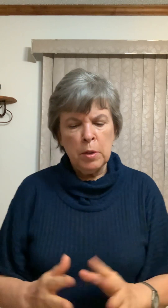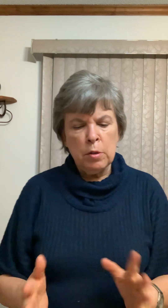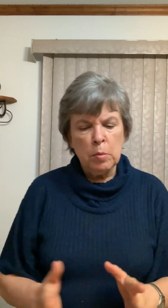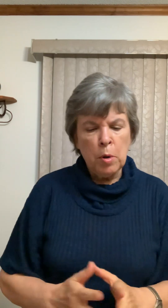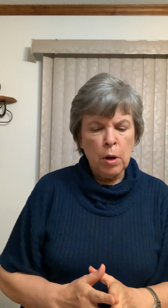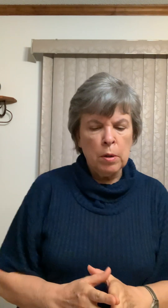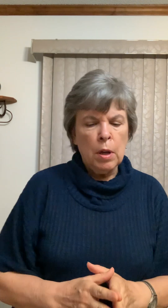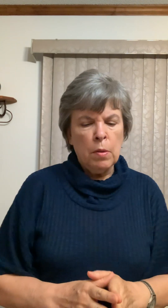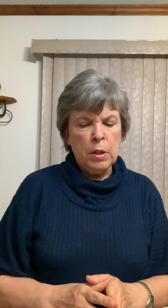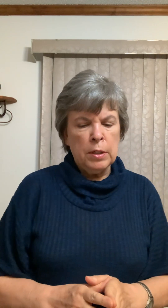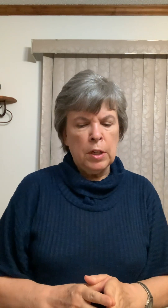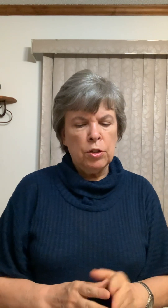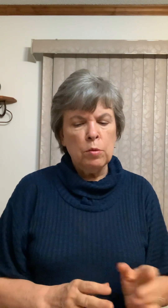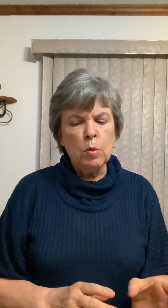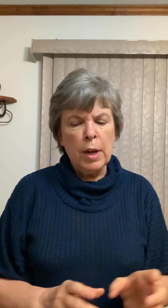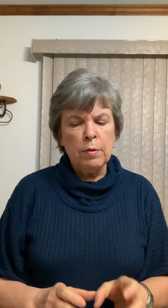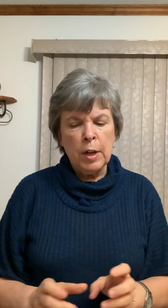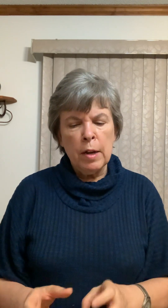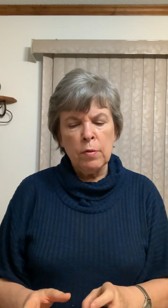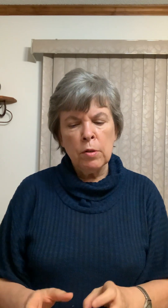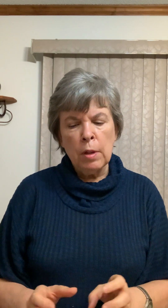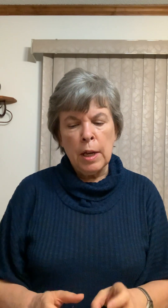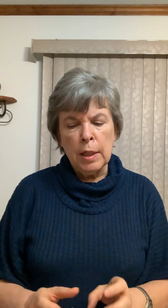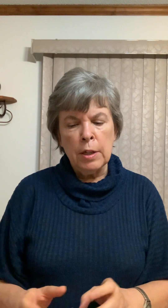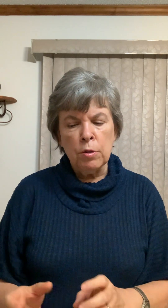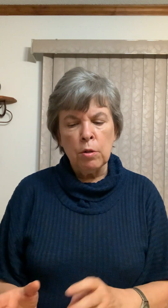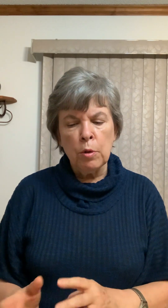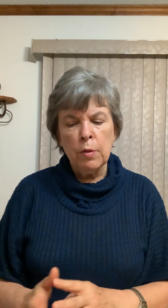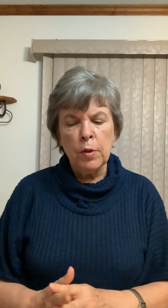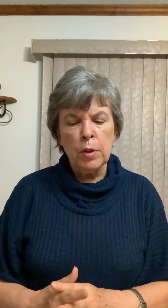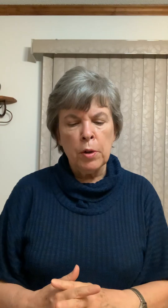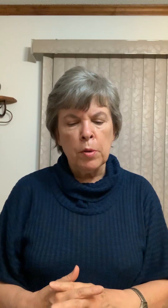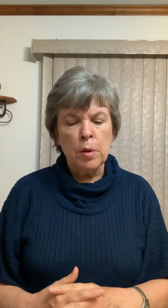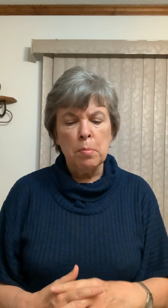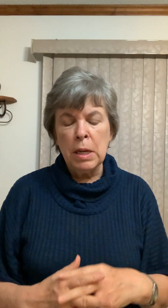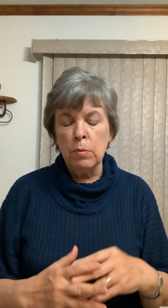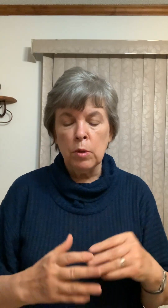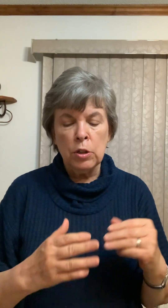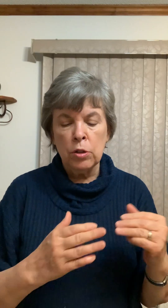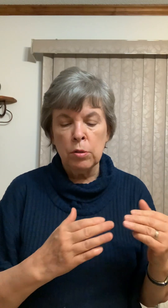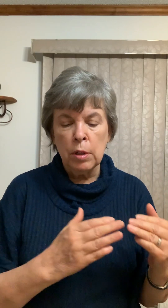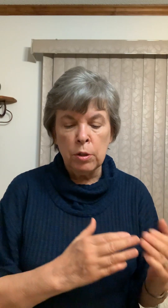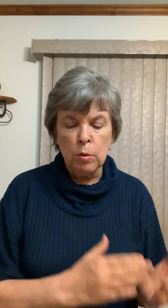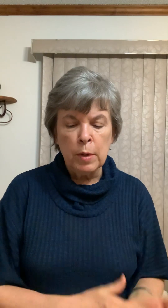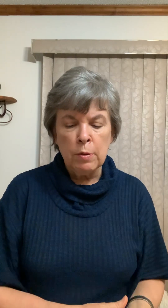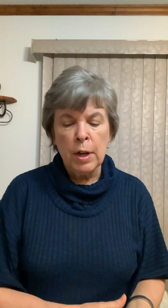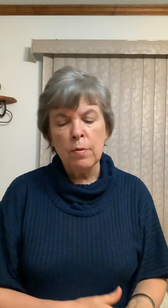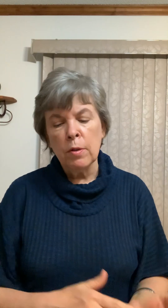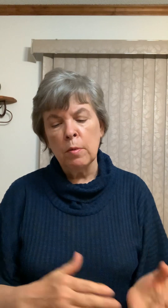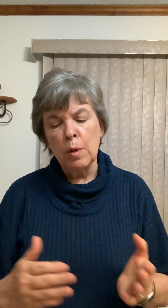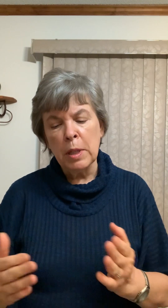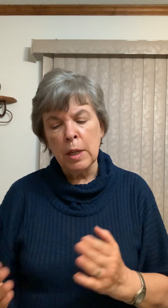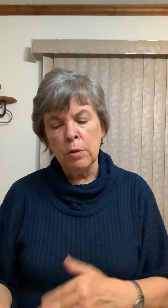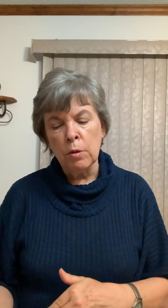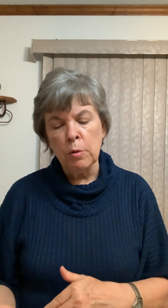little part that says, you will reign forever and let your glory fill the earth. And men really should do, you will reign forever, and women, let your glory fill